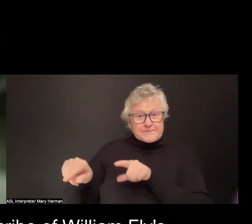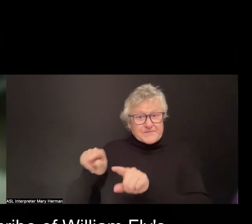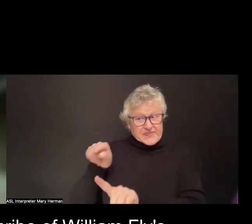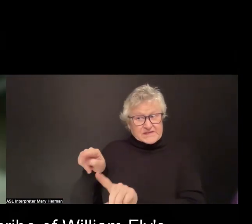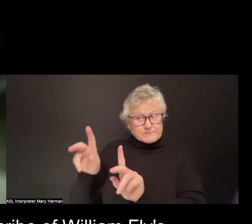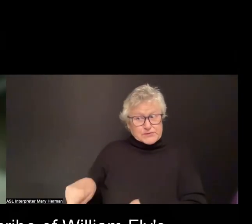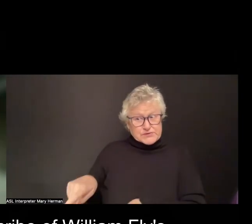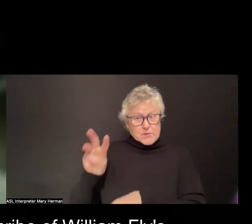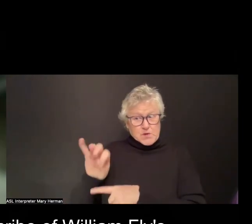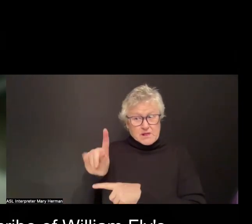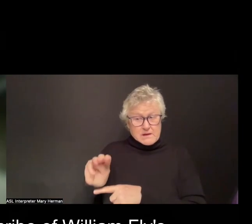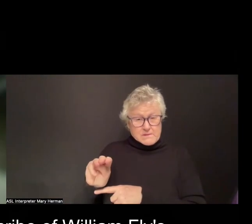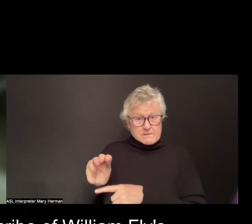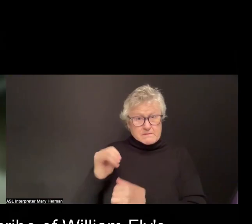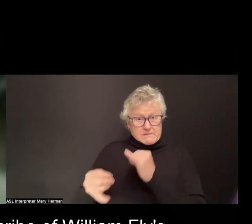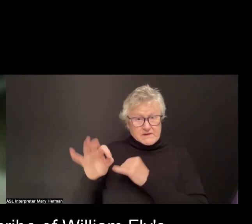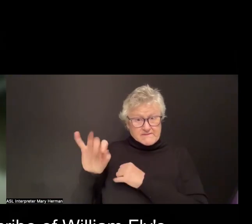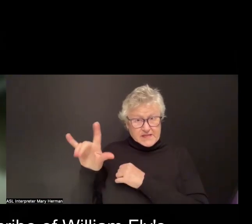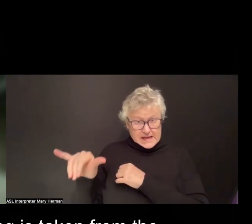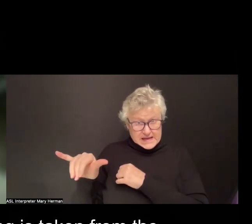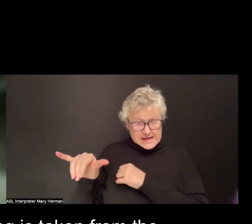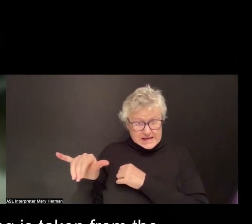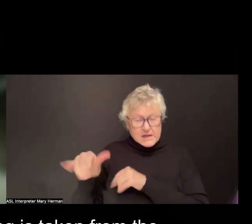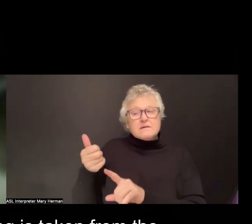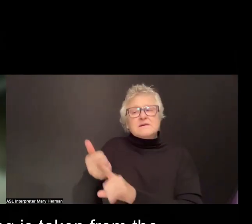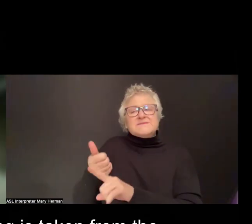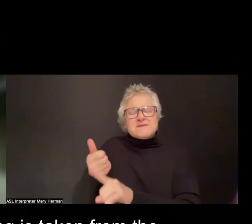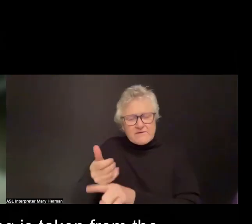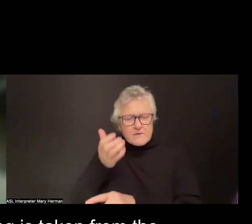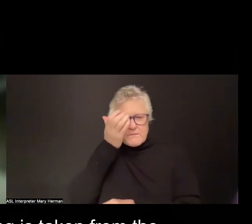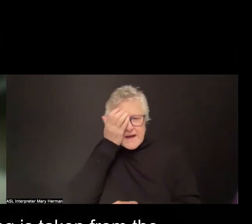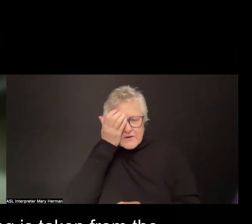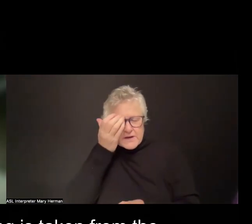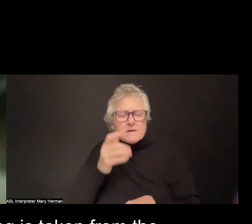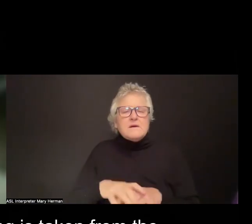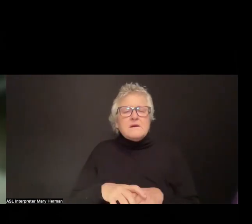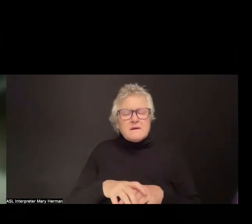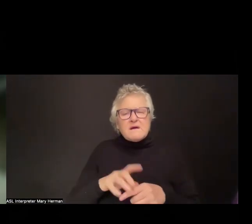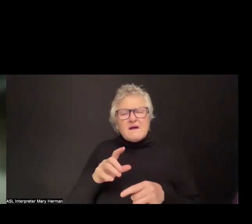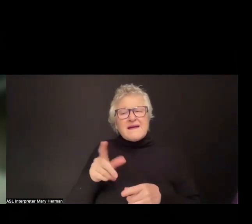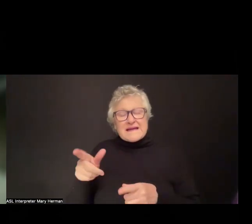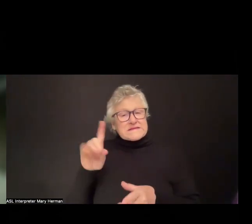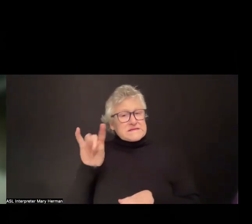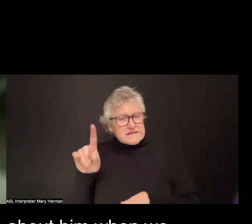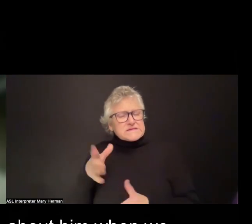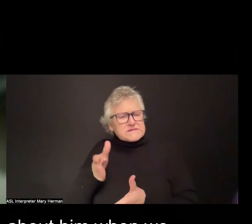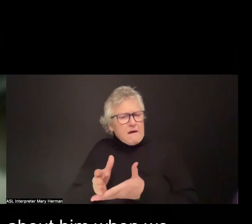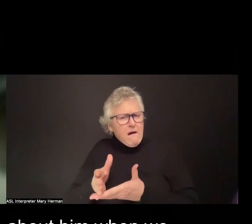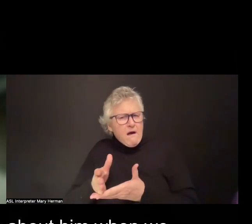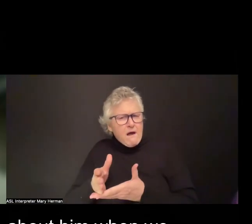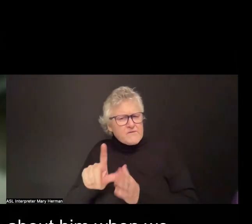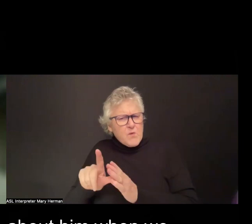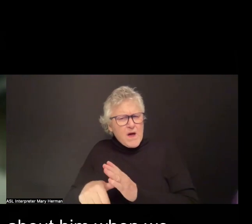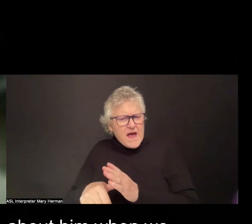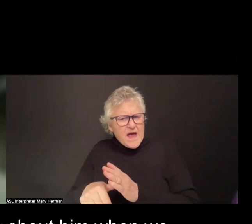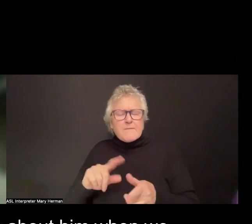of William Fly's appearance and William Fly's actual moment of hanging is taken from the historical record. He was a real person. So I'll